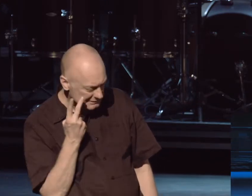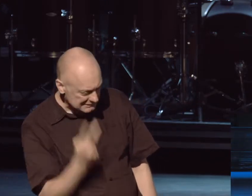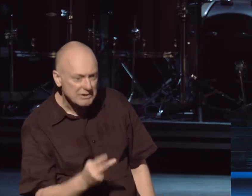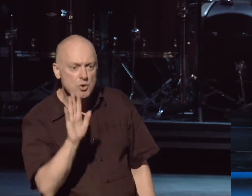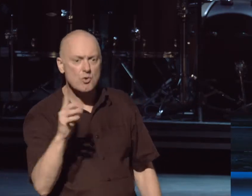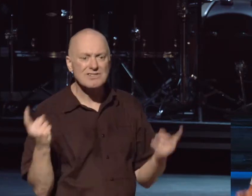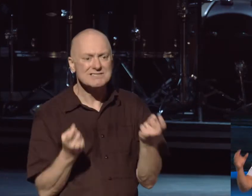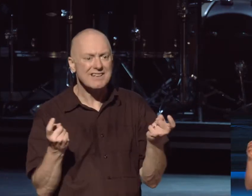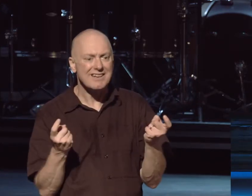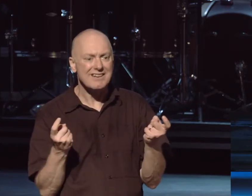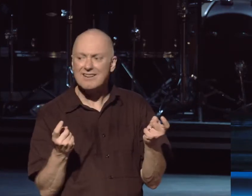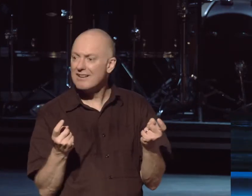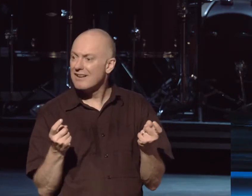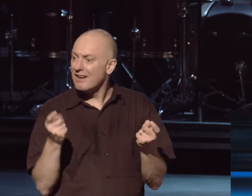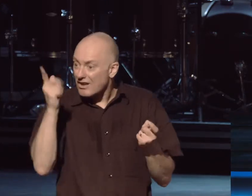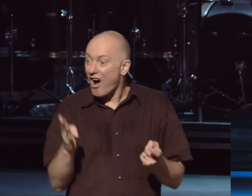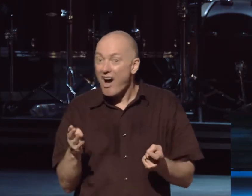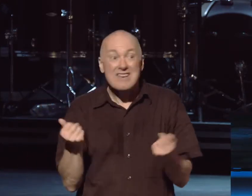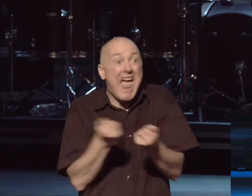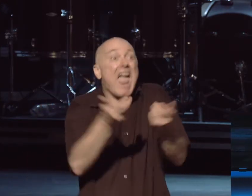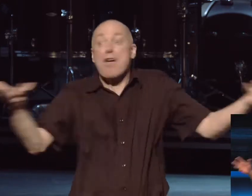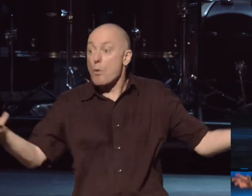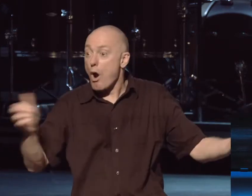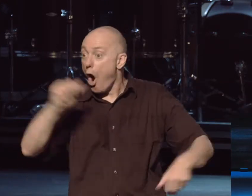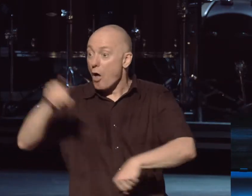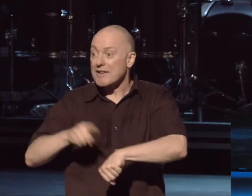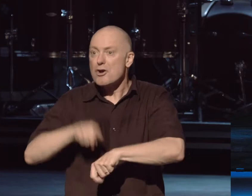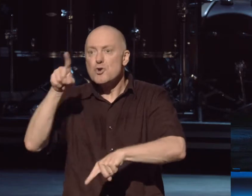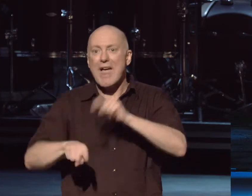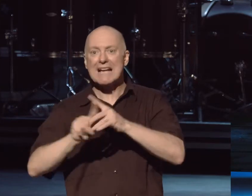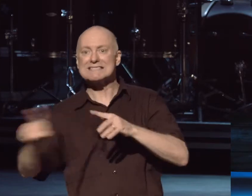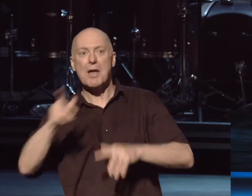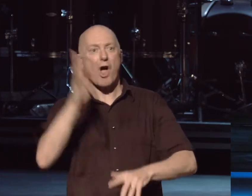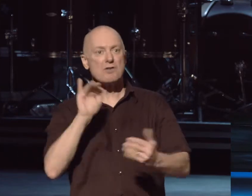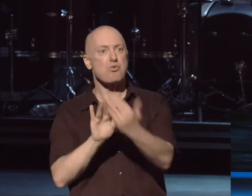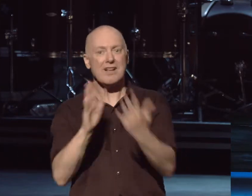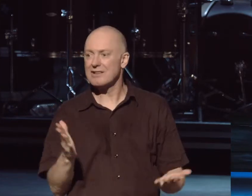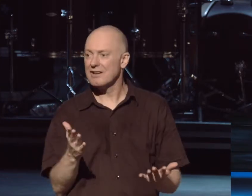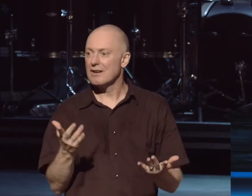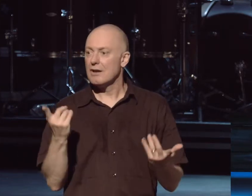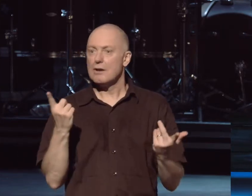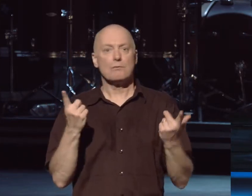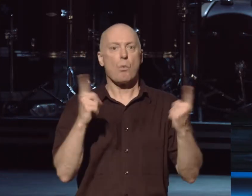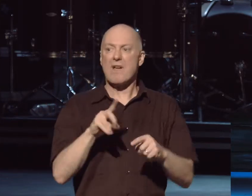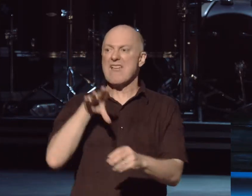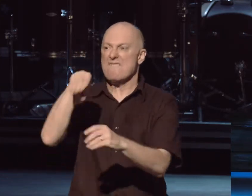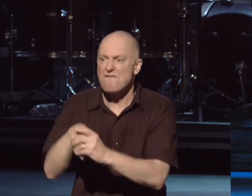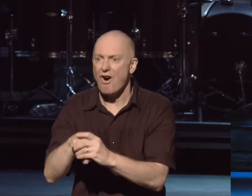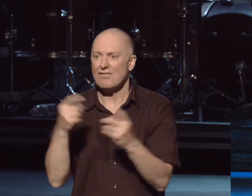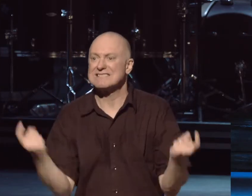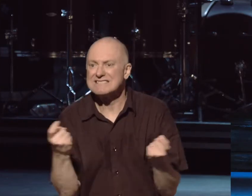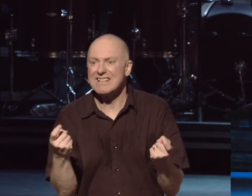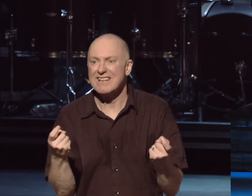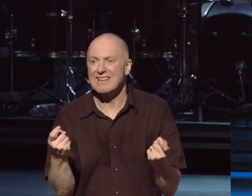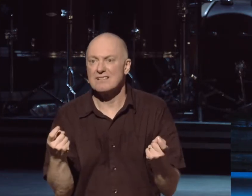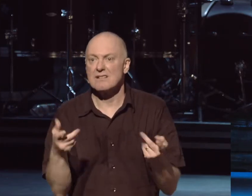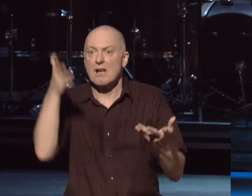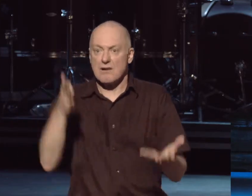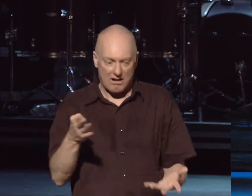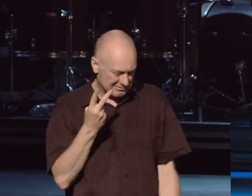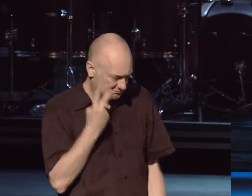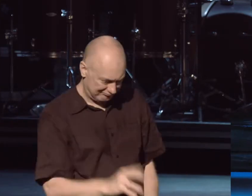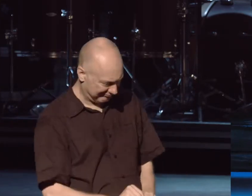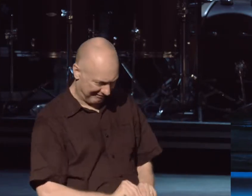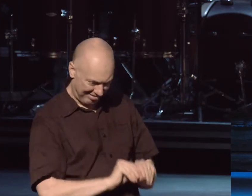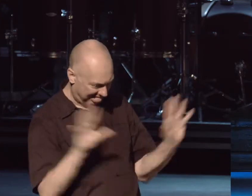The holy presence of God is everywhere at all times. You cannot escape that. When we are engaging in these things, it is before and in the